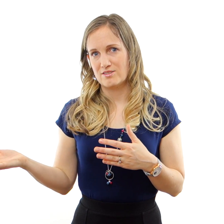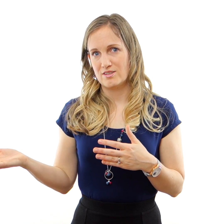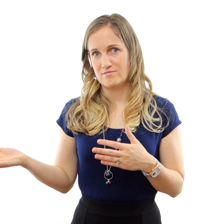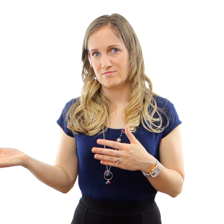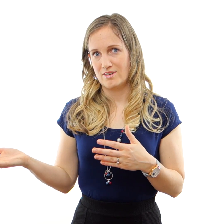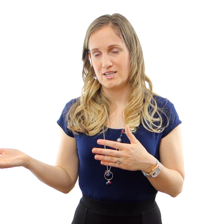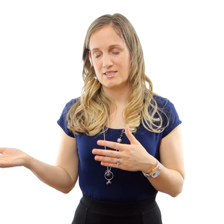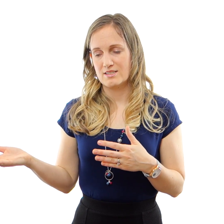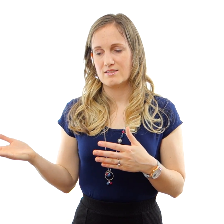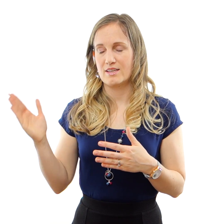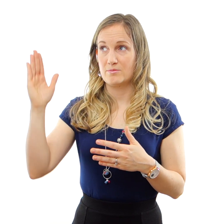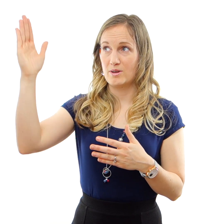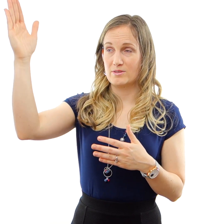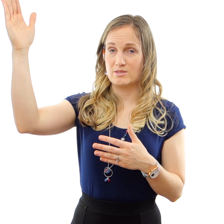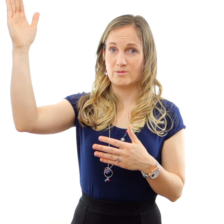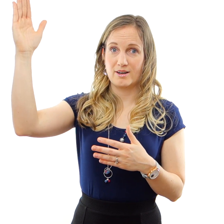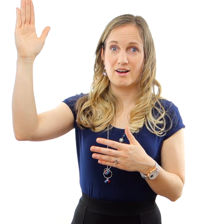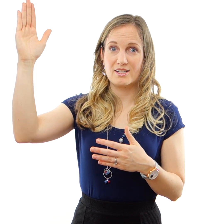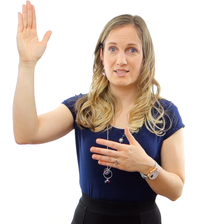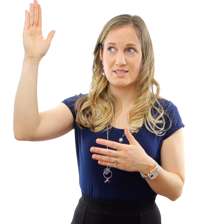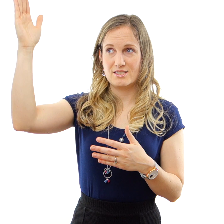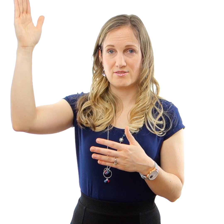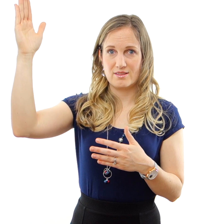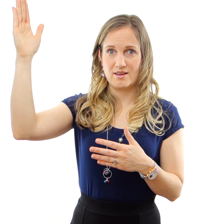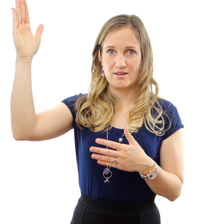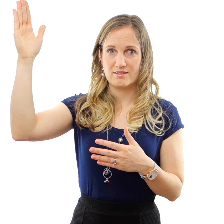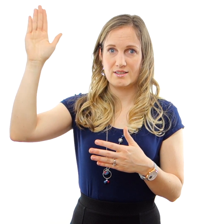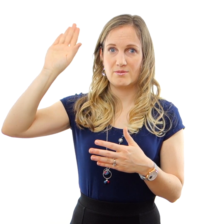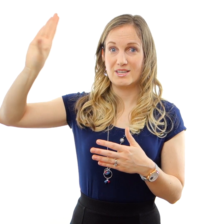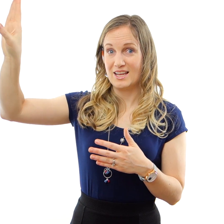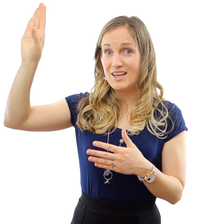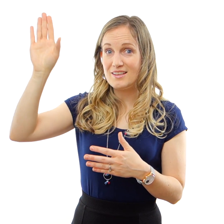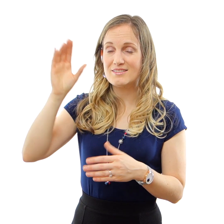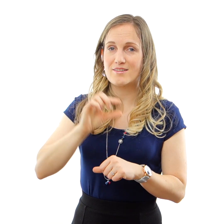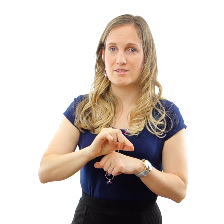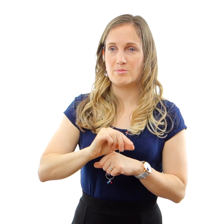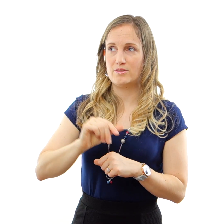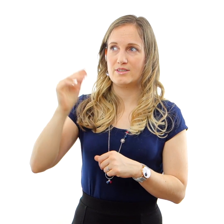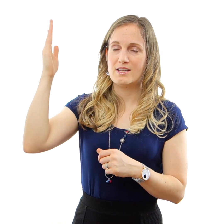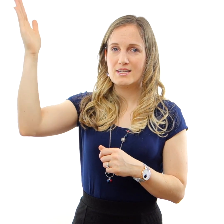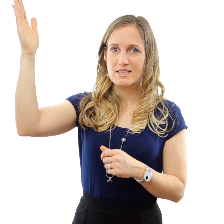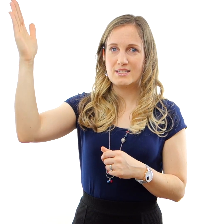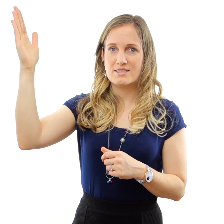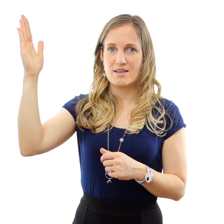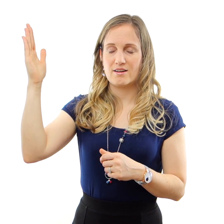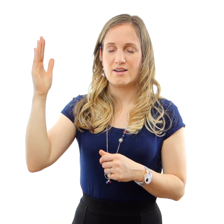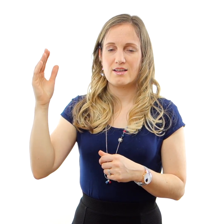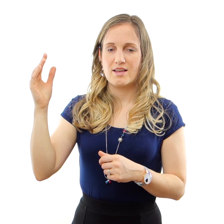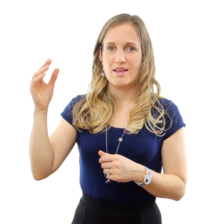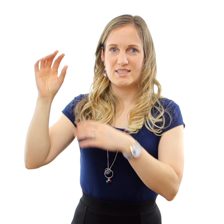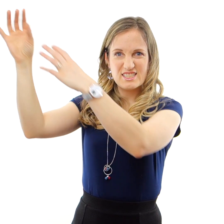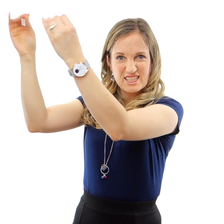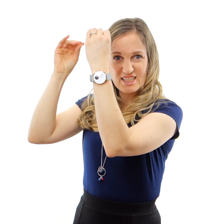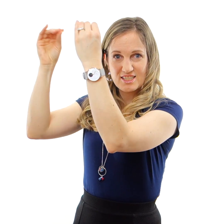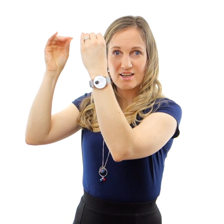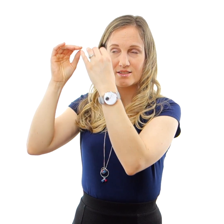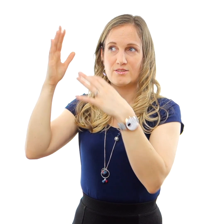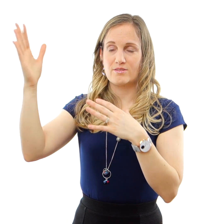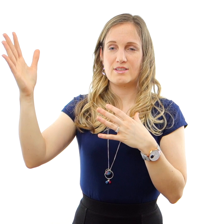direction, right? Like we always know where God is. He's right there, in his gospel. And he's there. And he's teaching us, it's